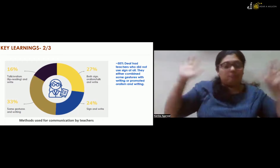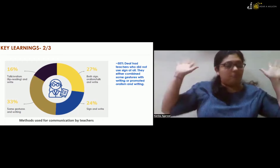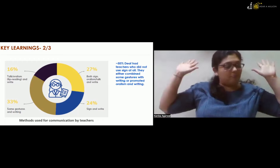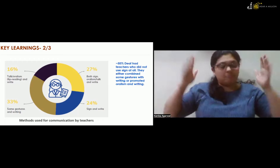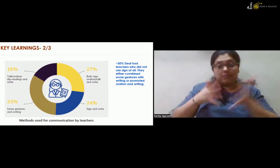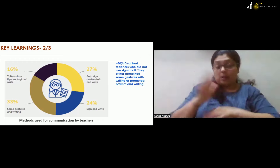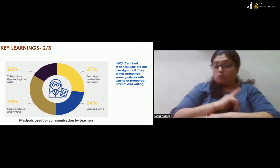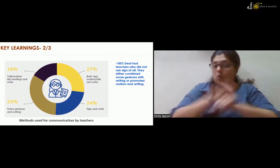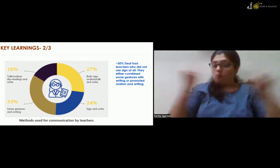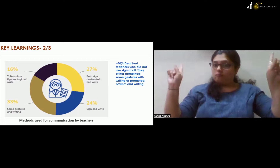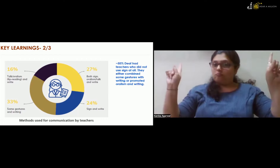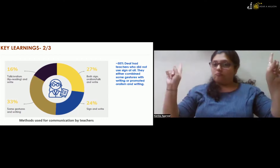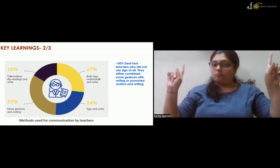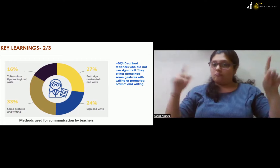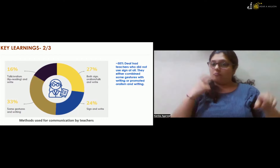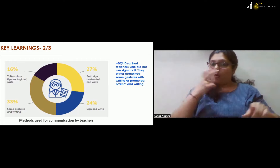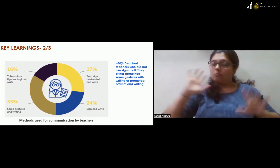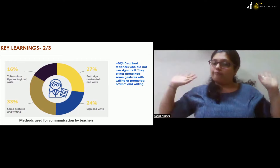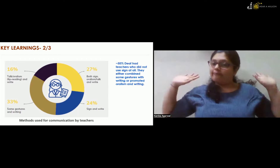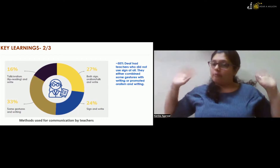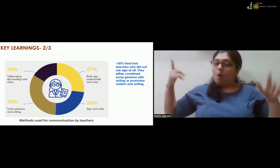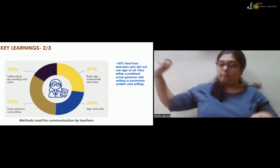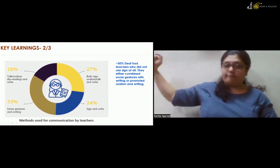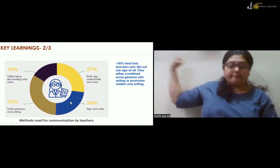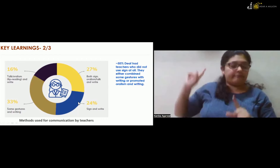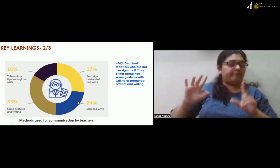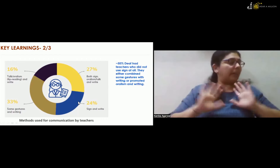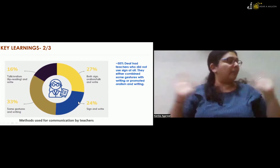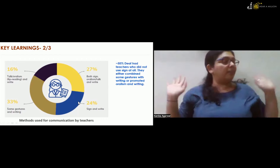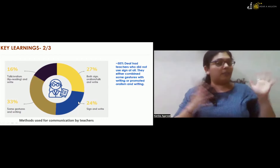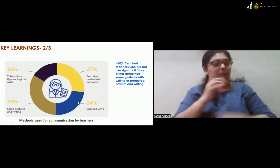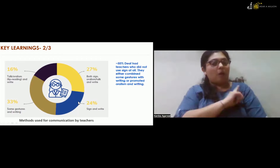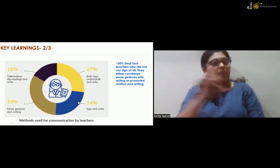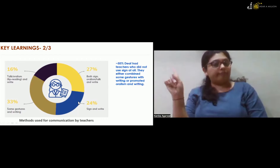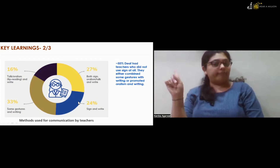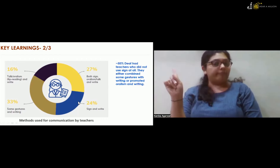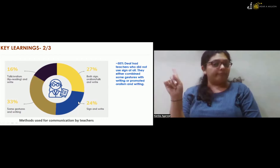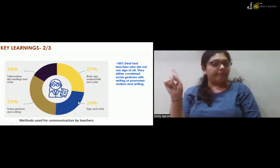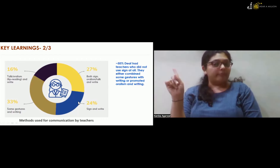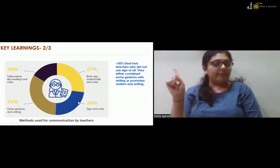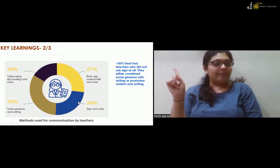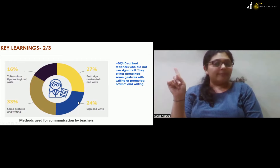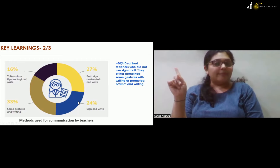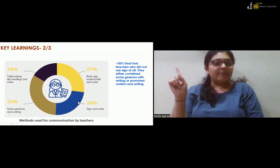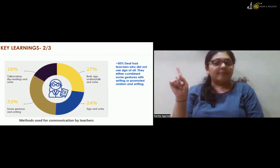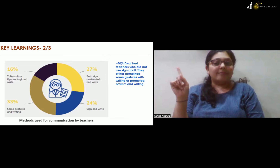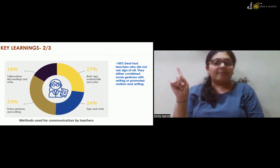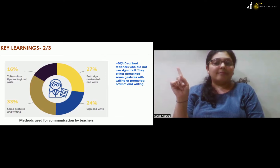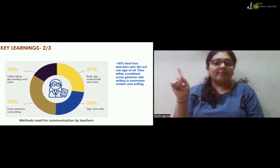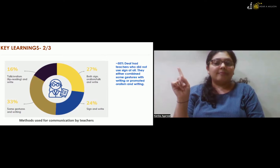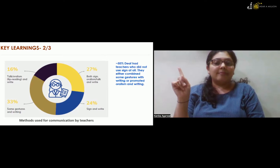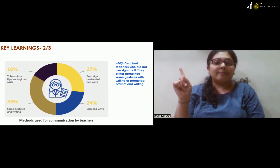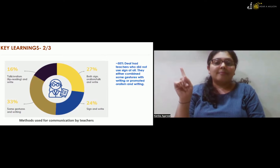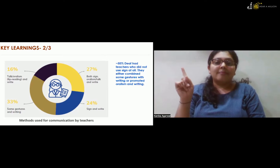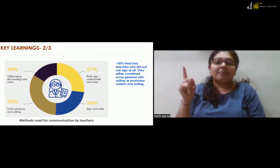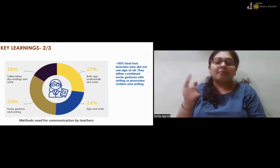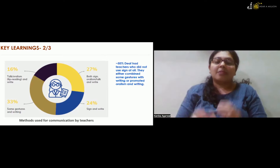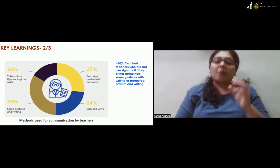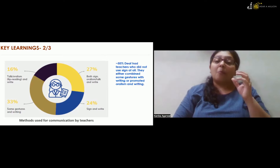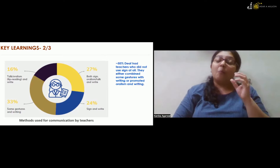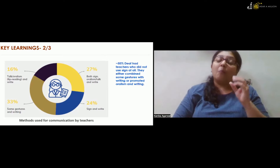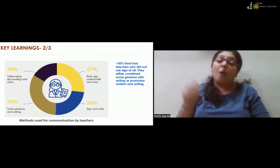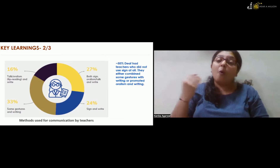becomes 50%. 50 of them said that somewhat, and 50% said straight no, we don't use any sign. We would